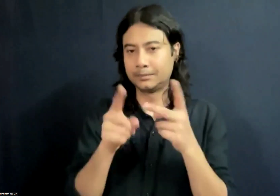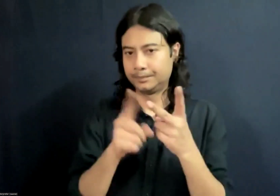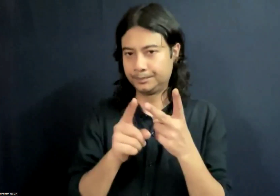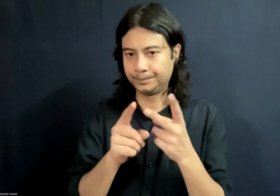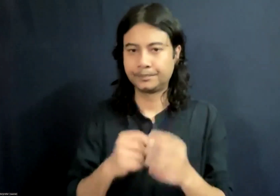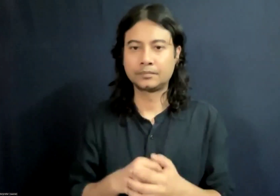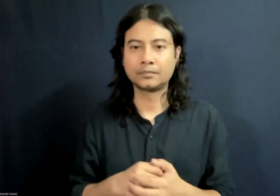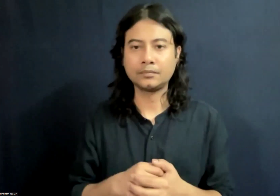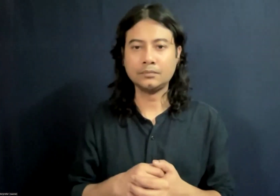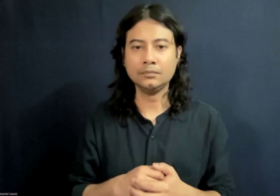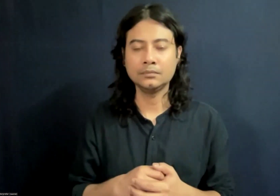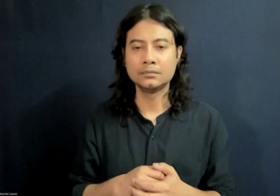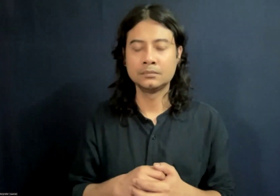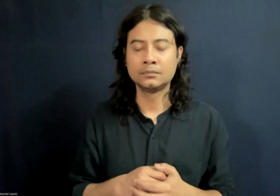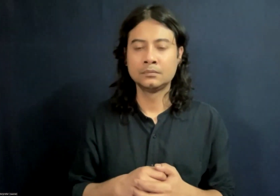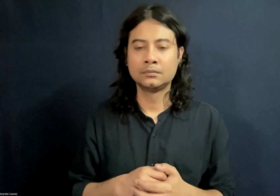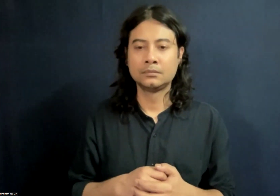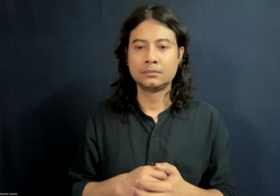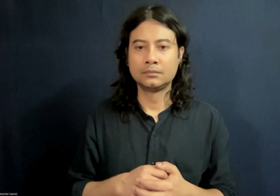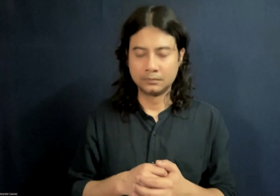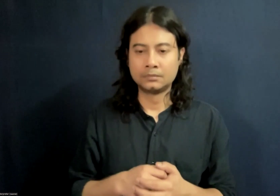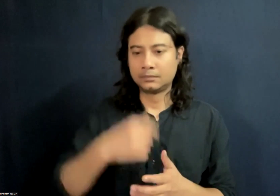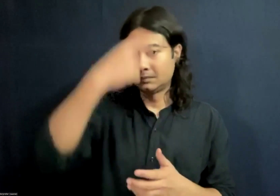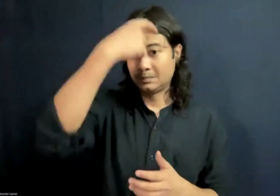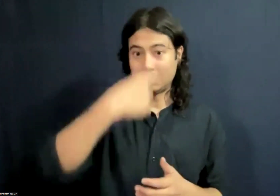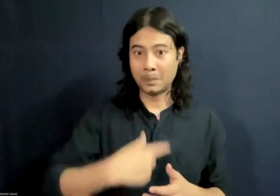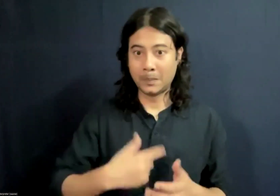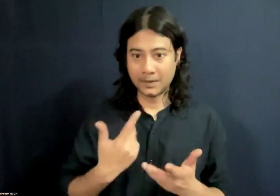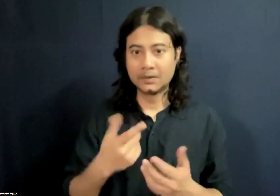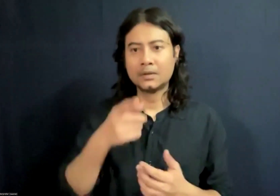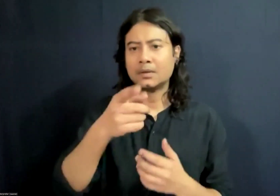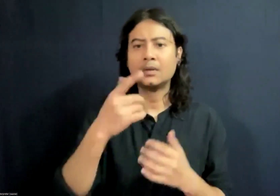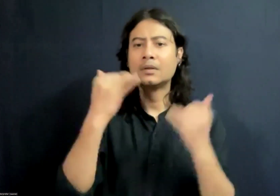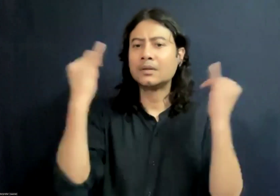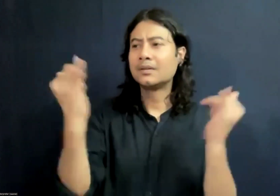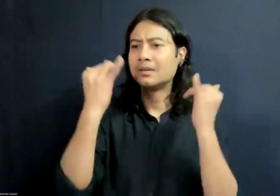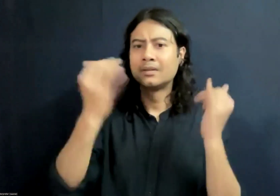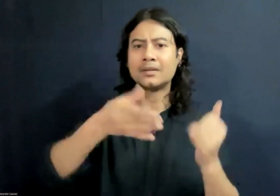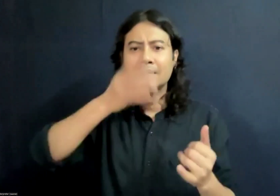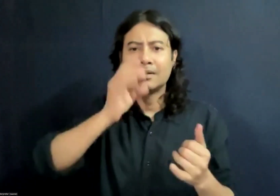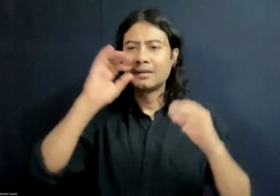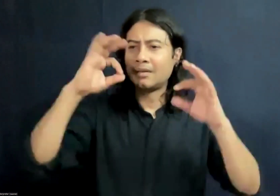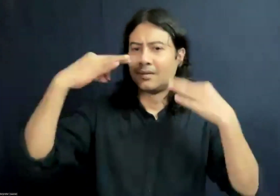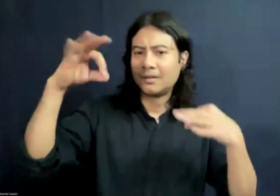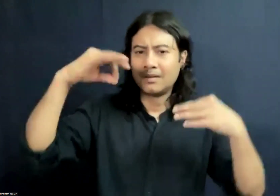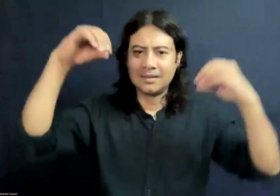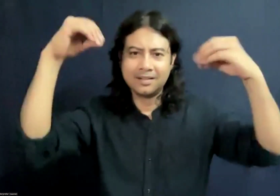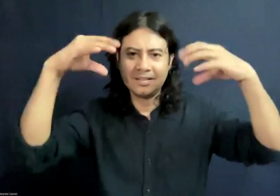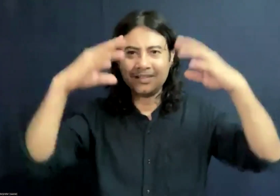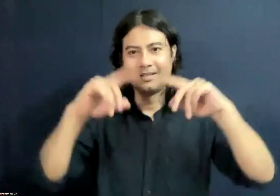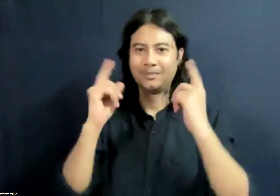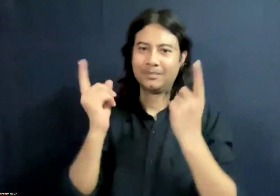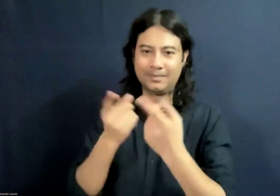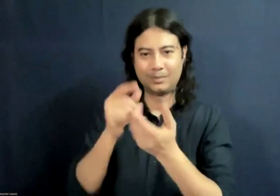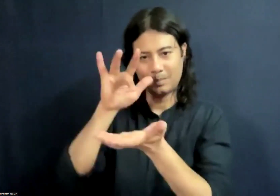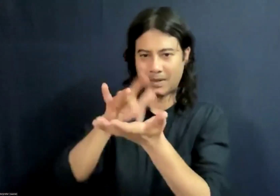a person is sitting in a bar, in a drinking bar or in a pub, and he's coming out